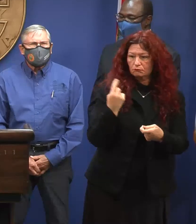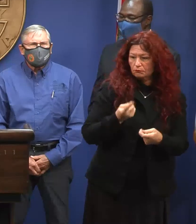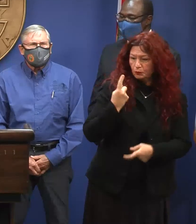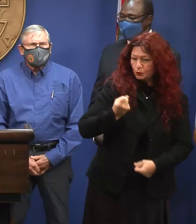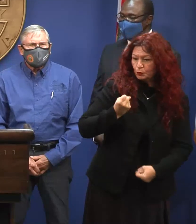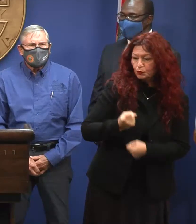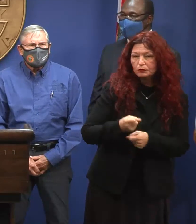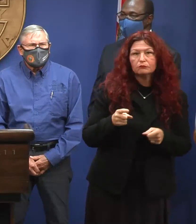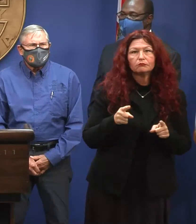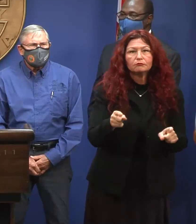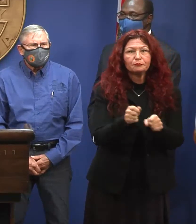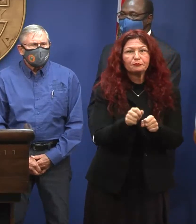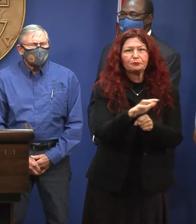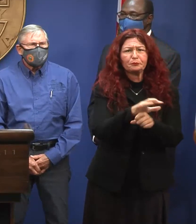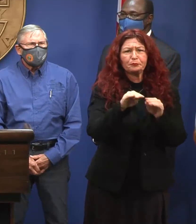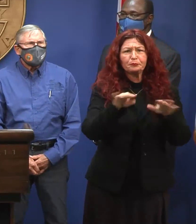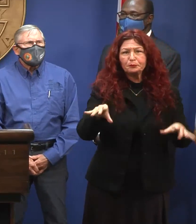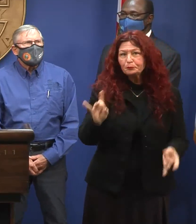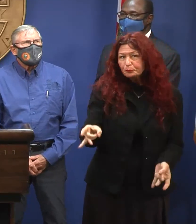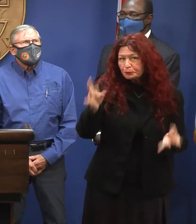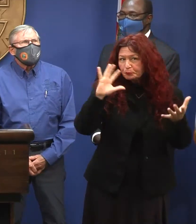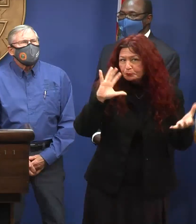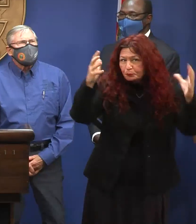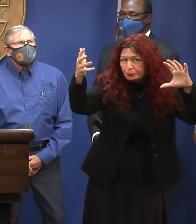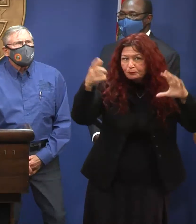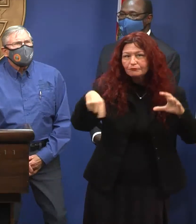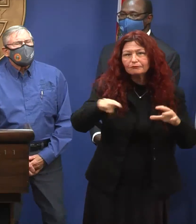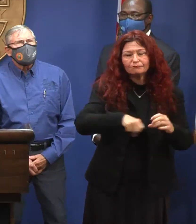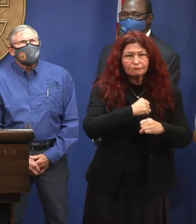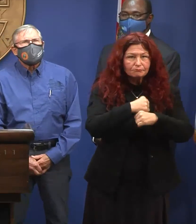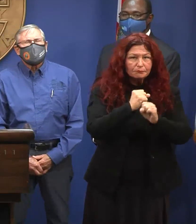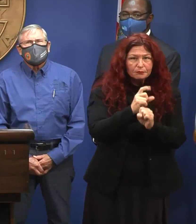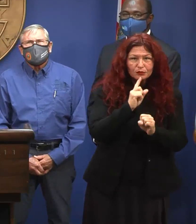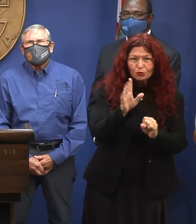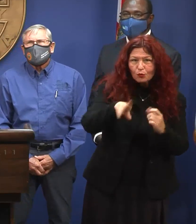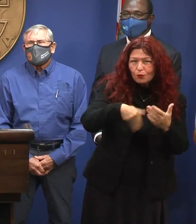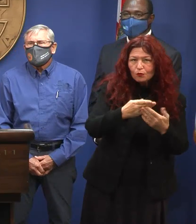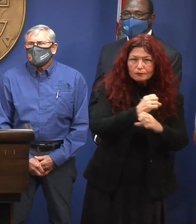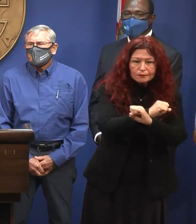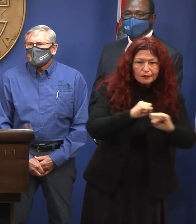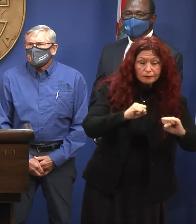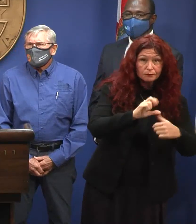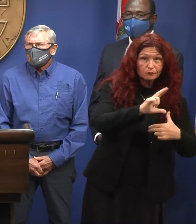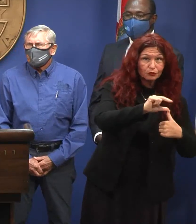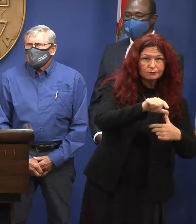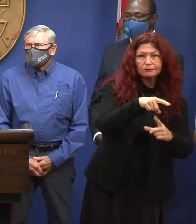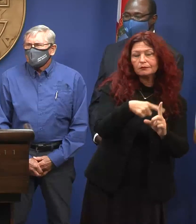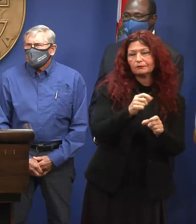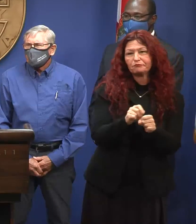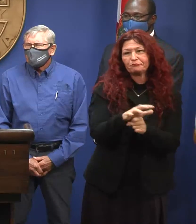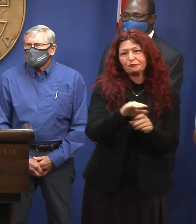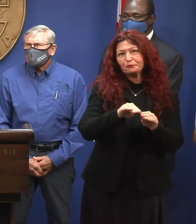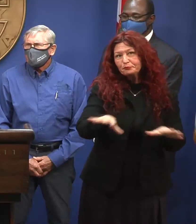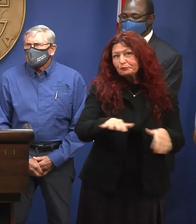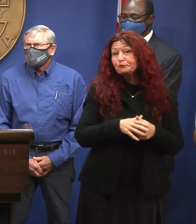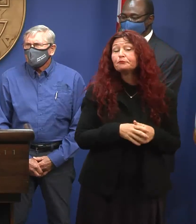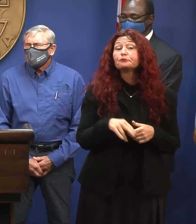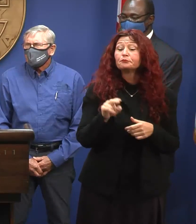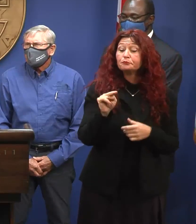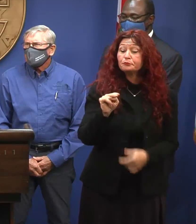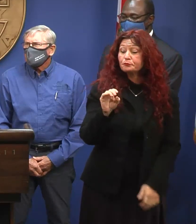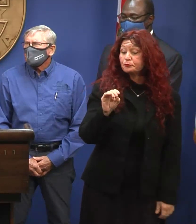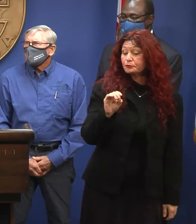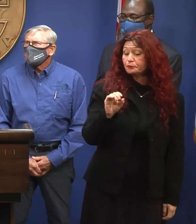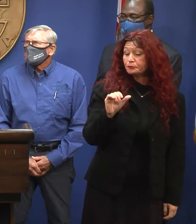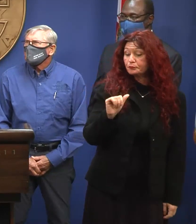all safe from hurricanes and everything in between. The National Oceanic